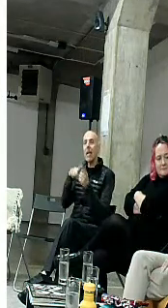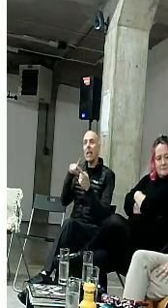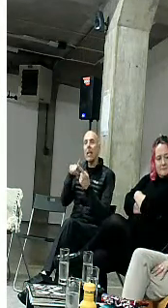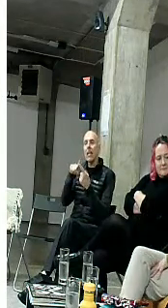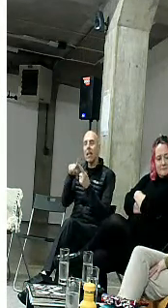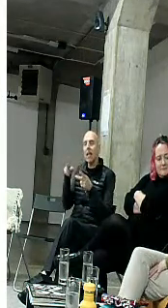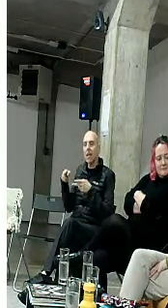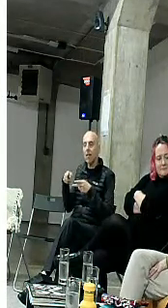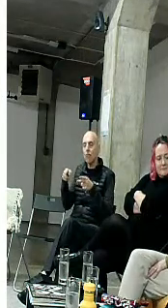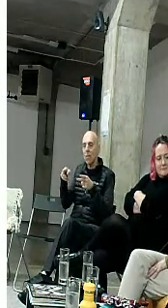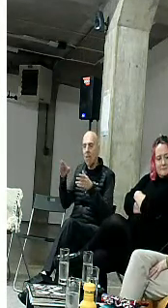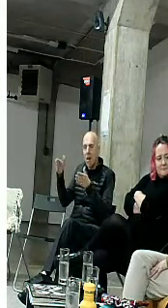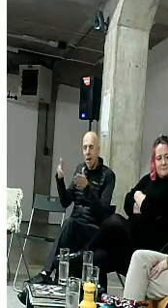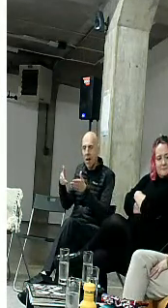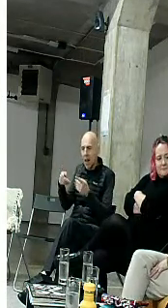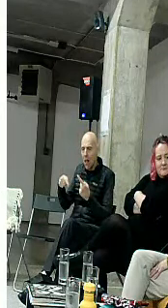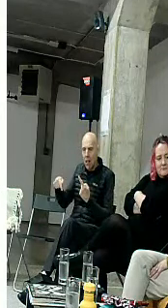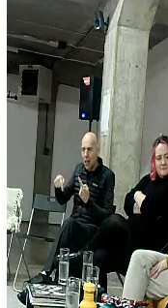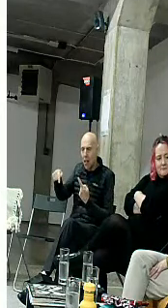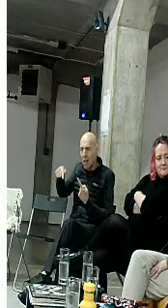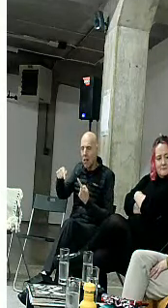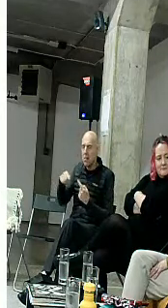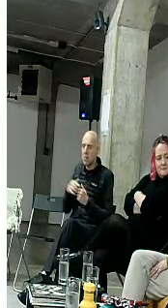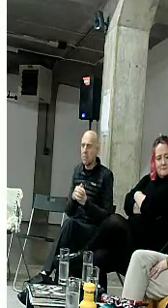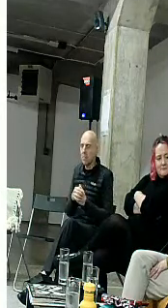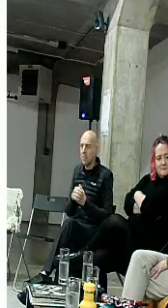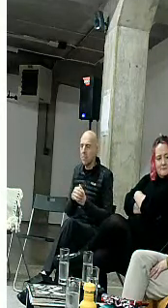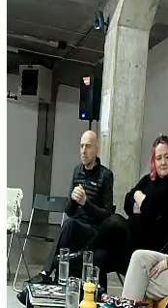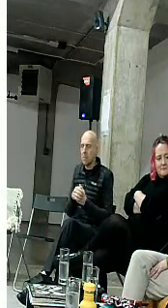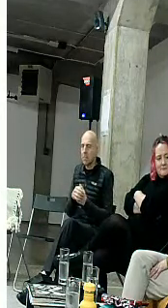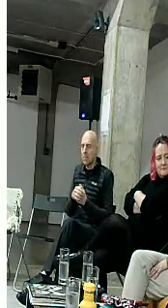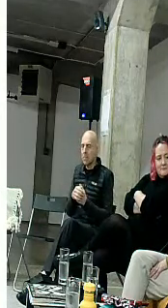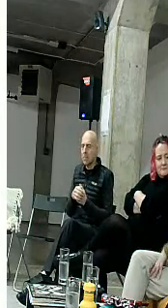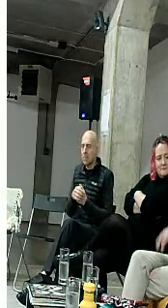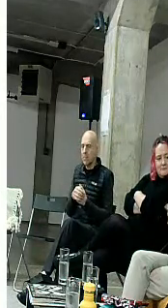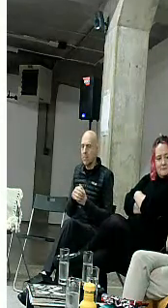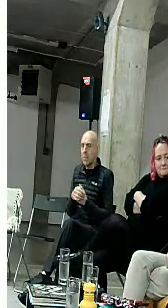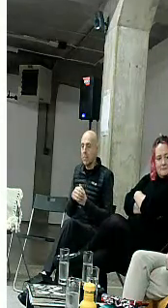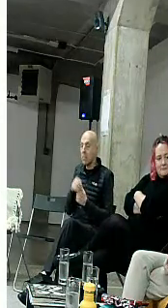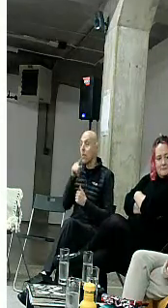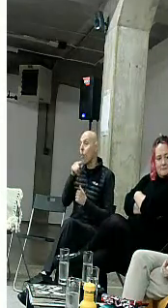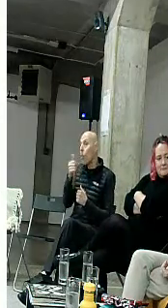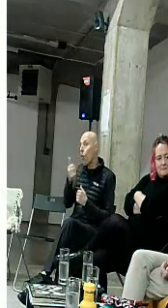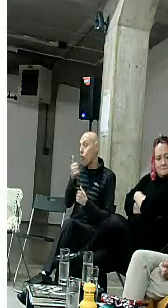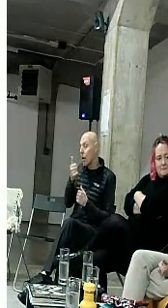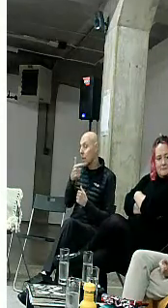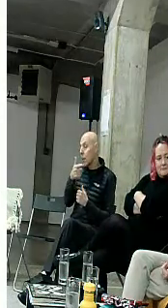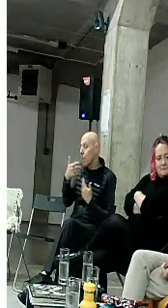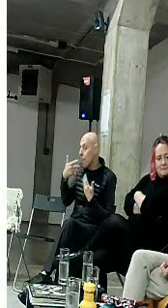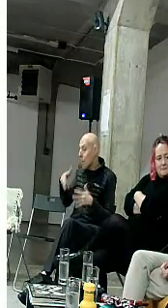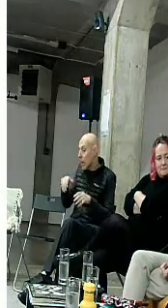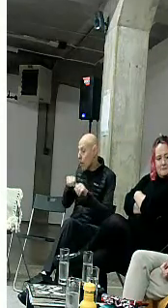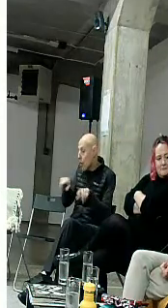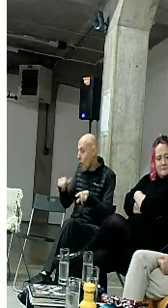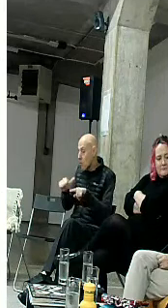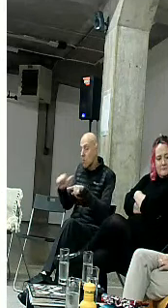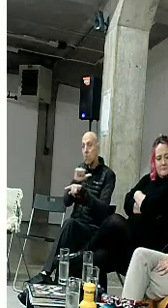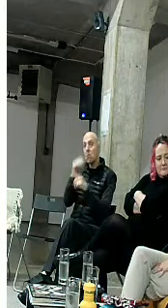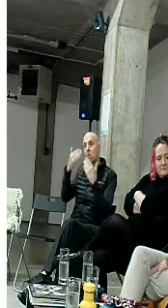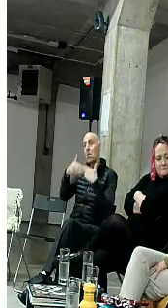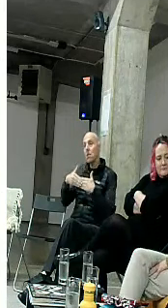Lee River and the canal in Hackney, and he'd already been lost the night